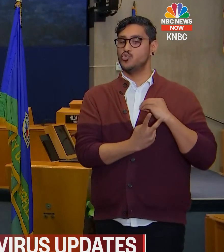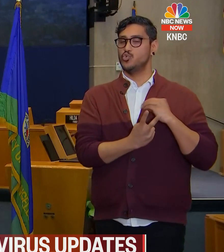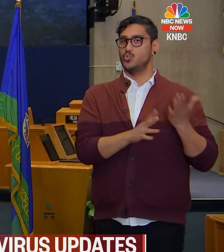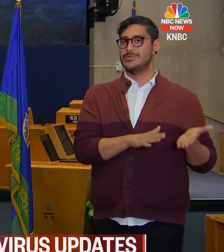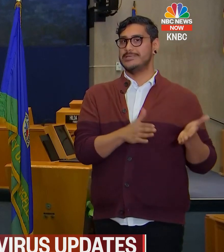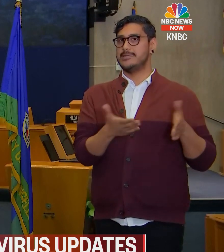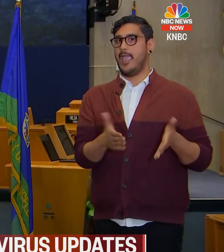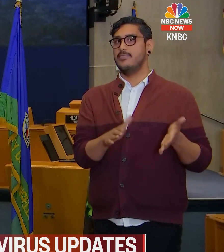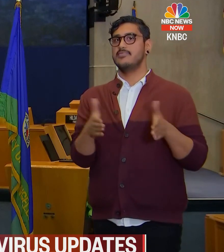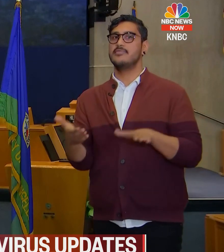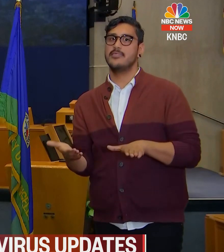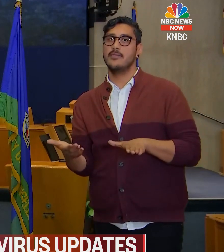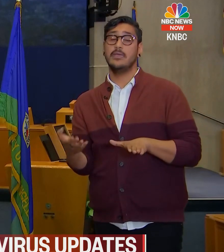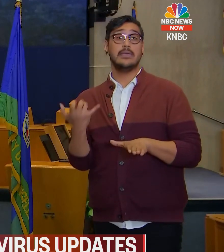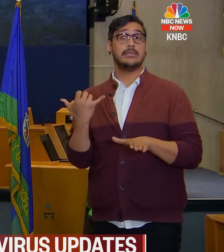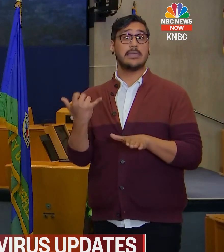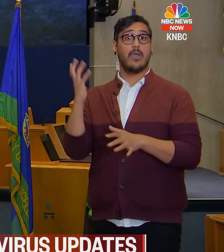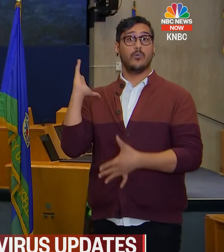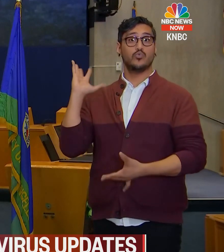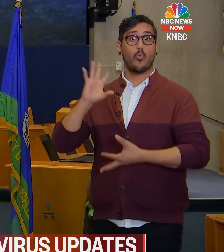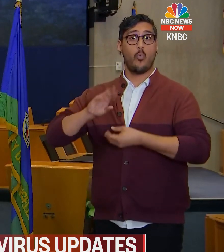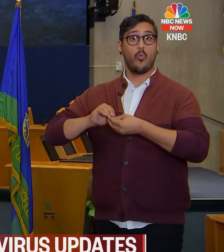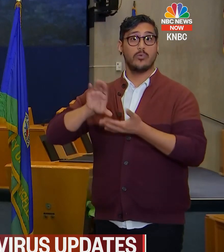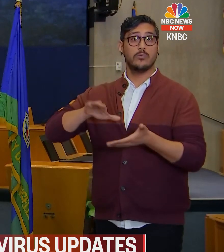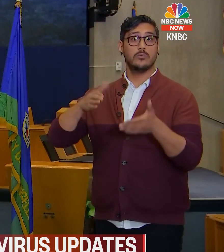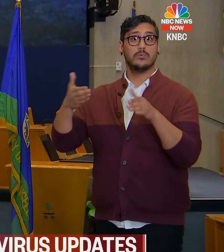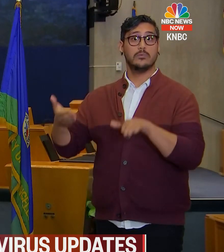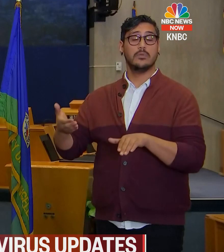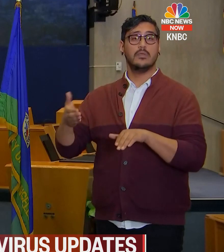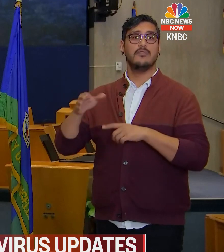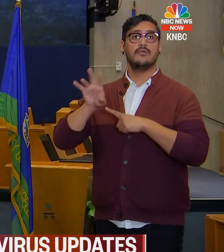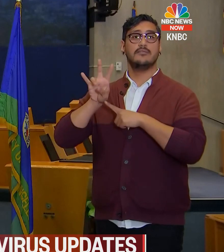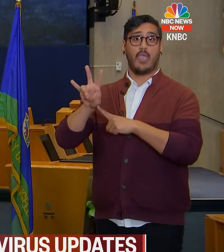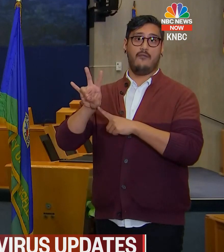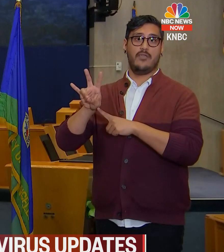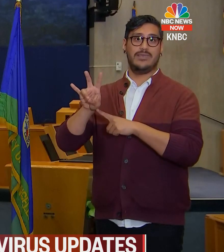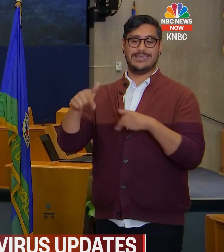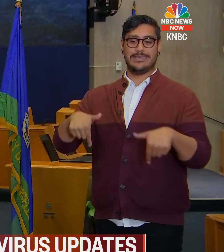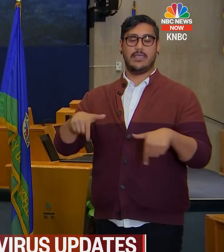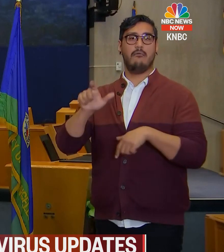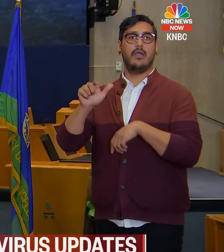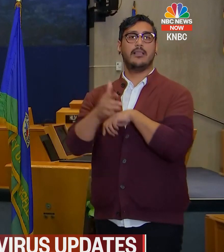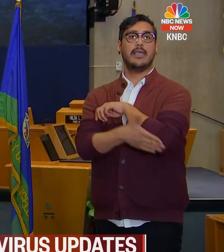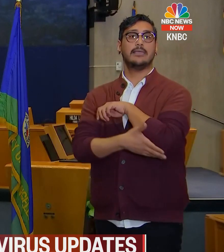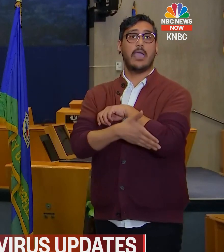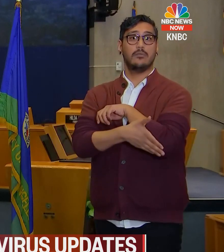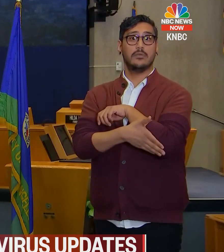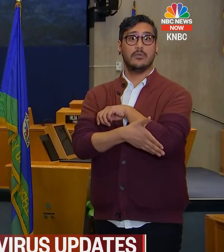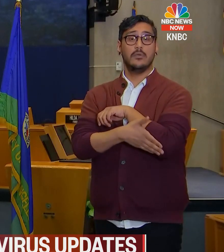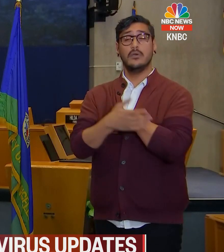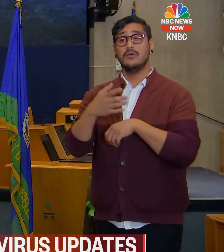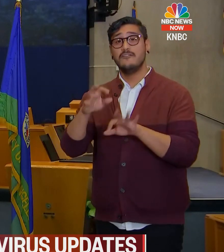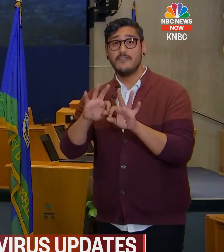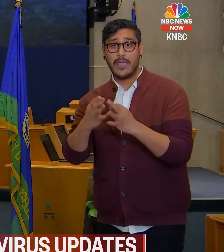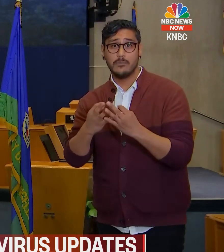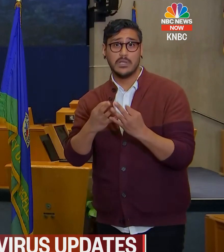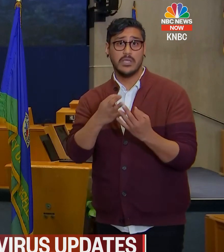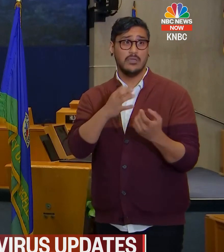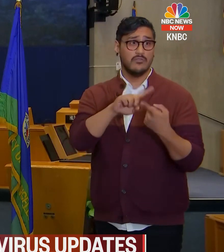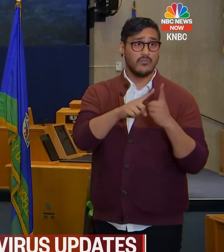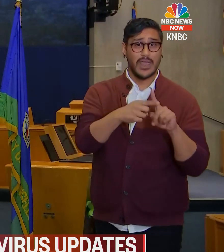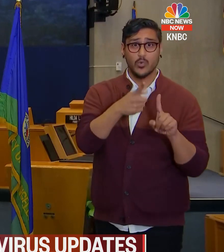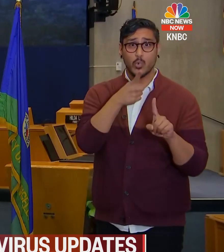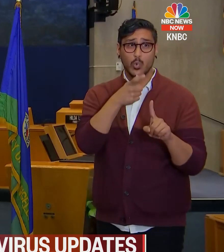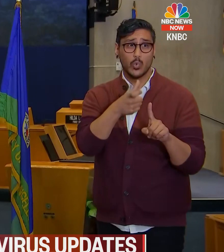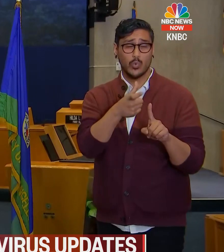deaths. This brings the total number of deaths to 7 in LA County. To the families and friends who lost loved